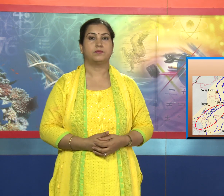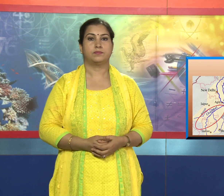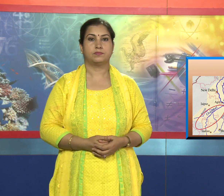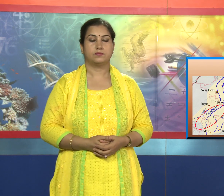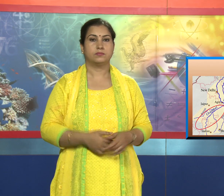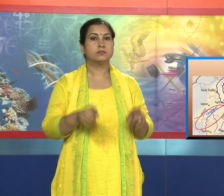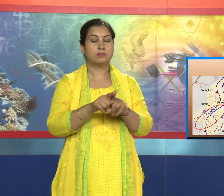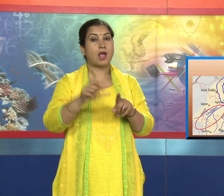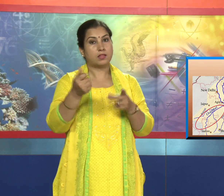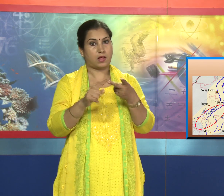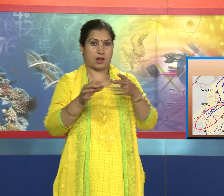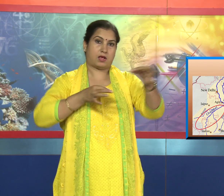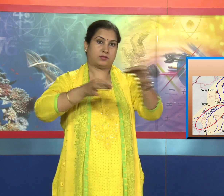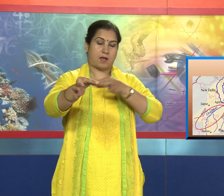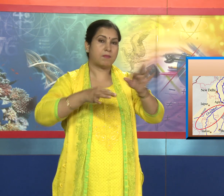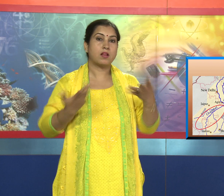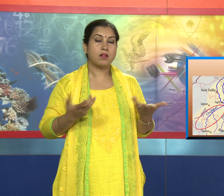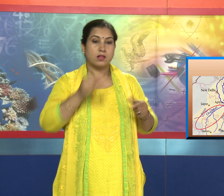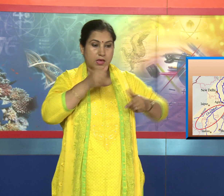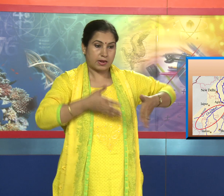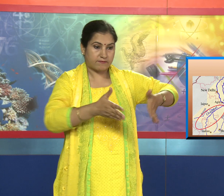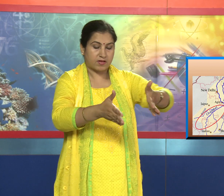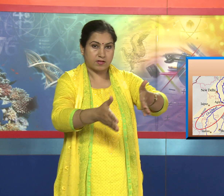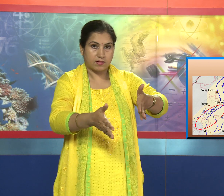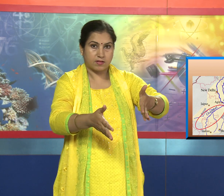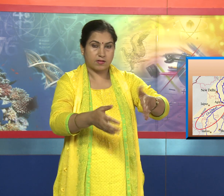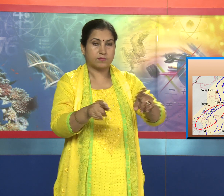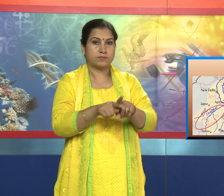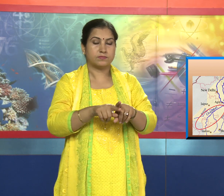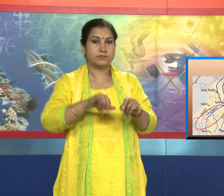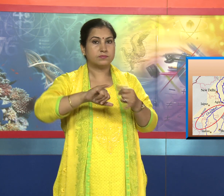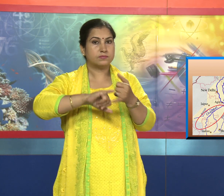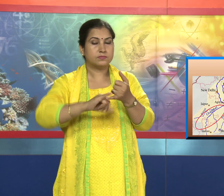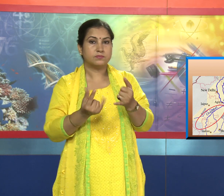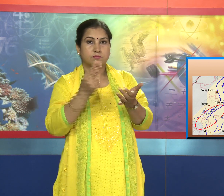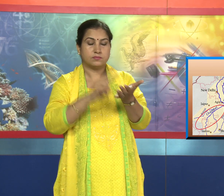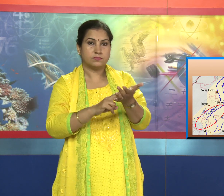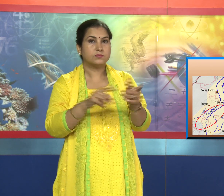Another example is River Sun is a tributary of River Ganga.